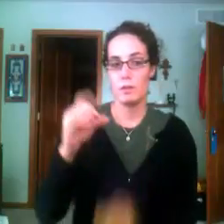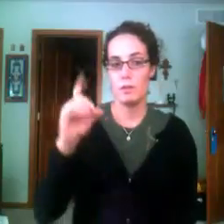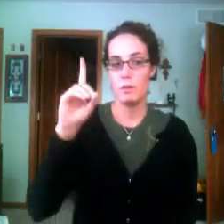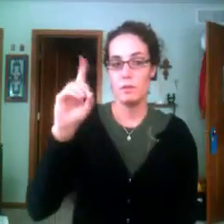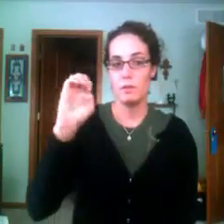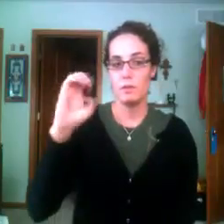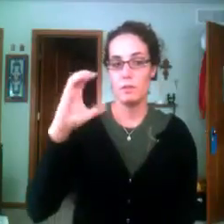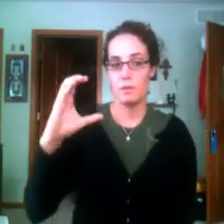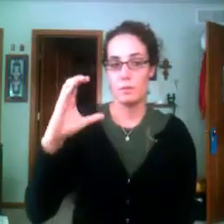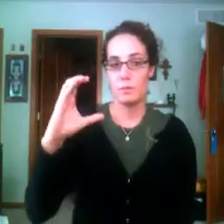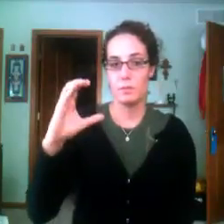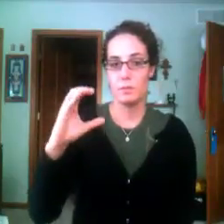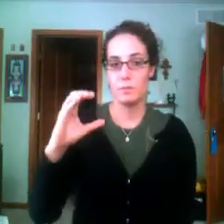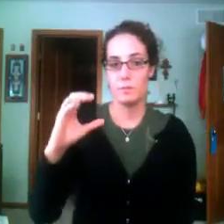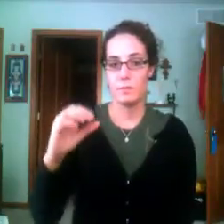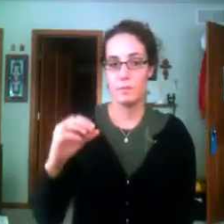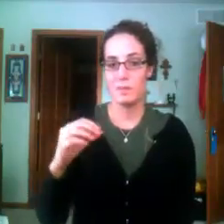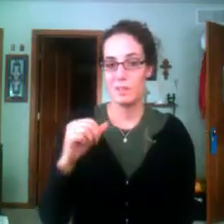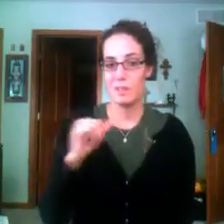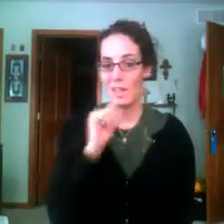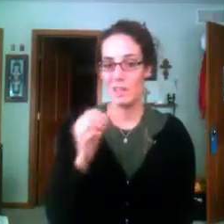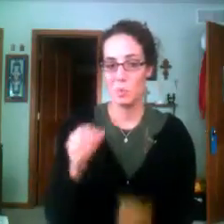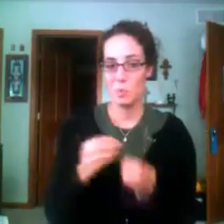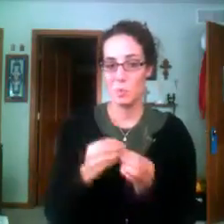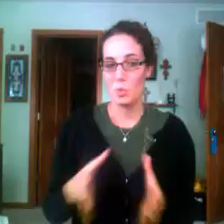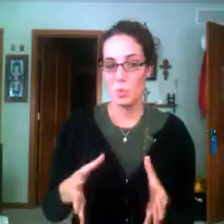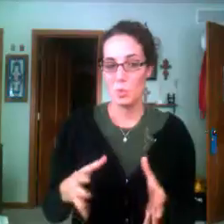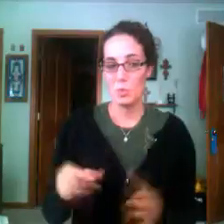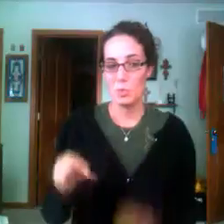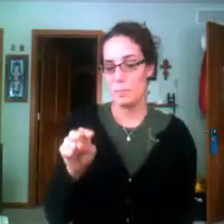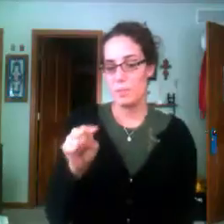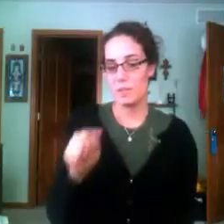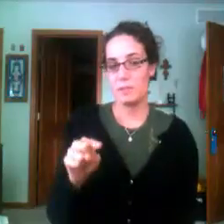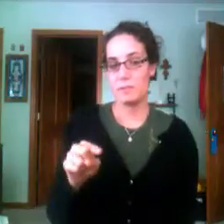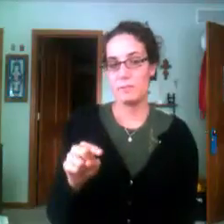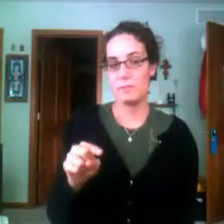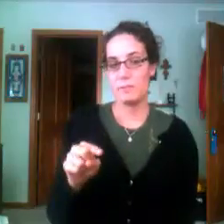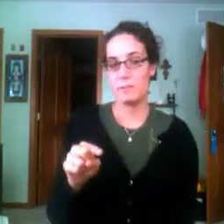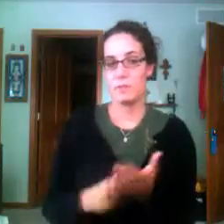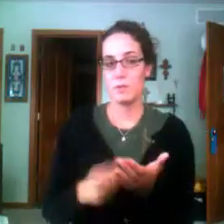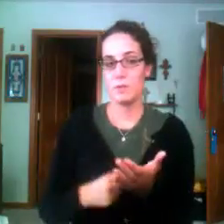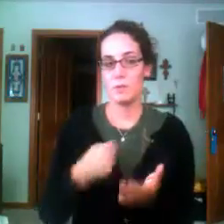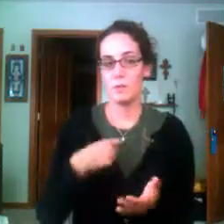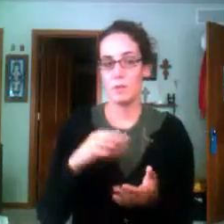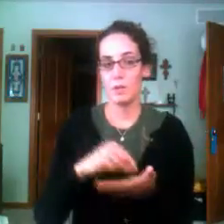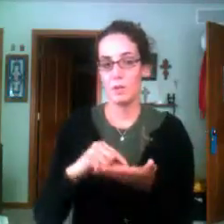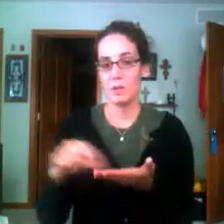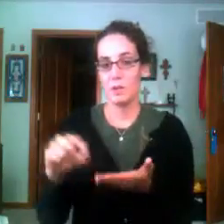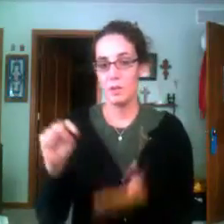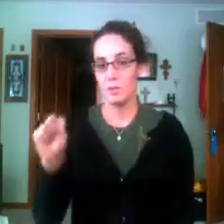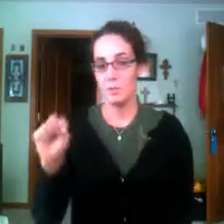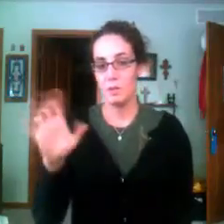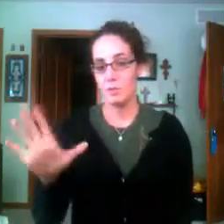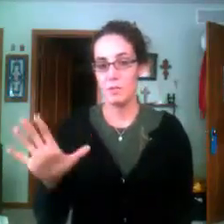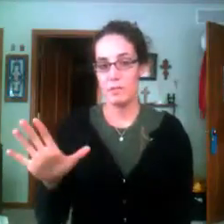And that's so I don't lose the decimal point. You'd be surprised how many times I write something like, 0.5, and you probably can't even see